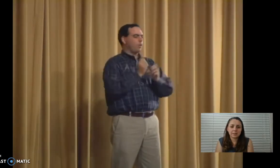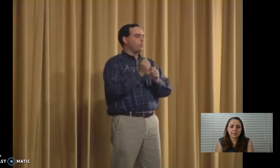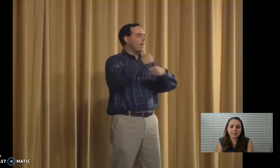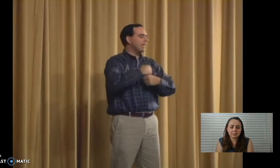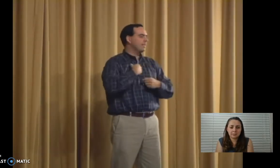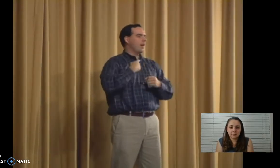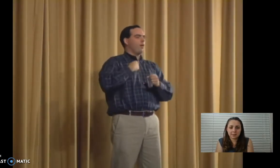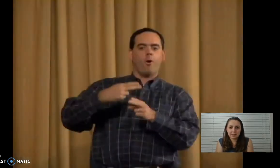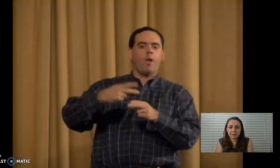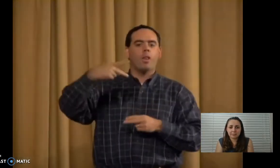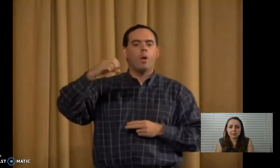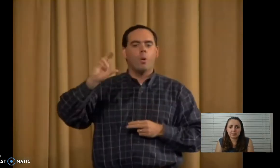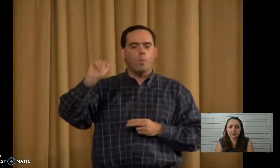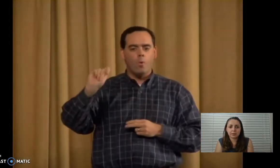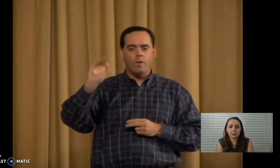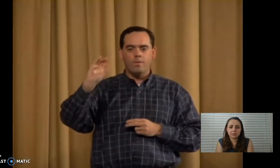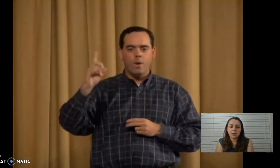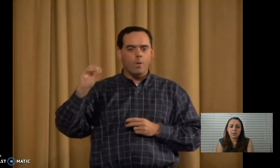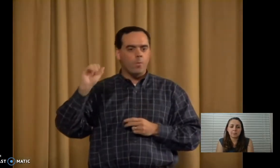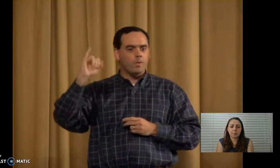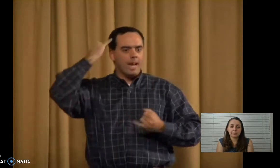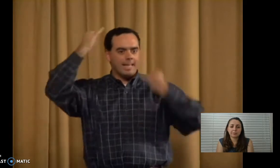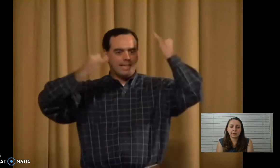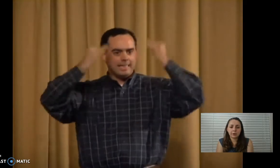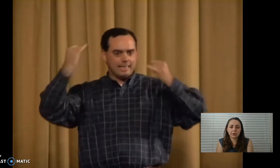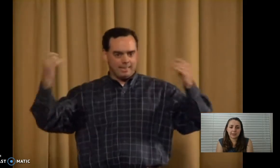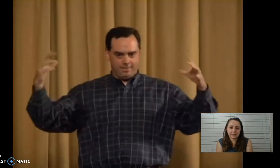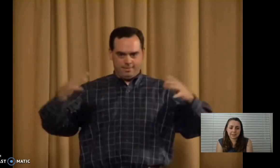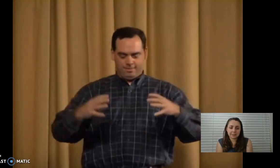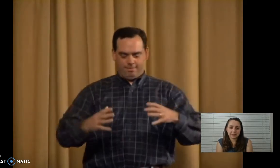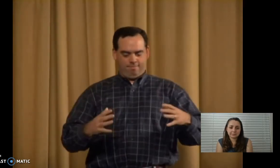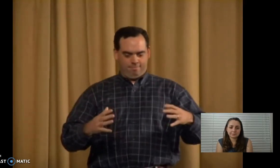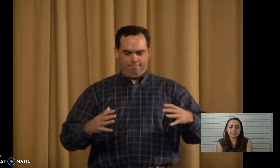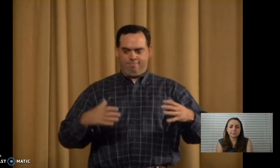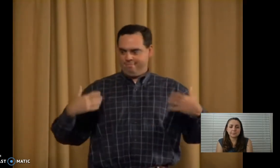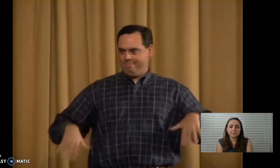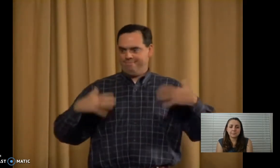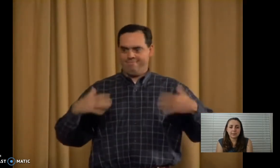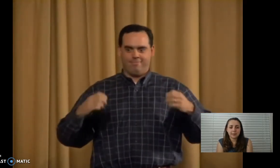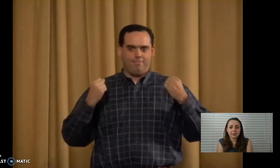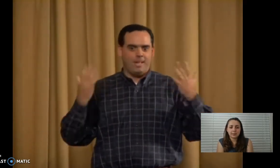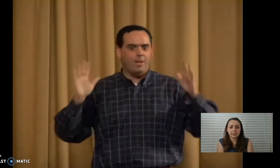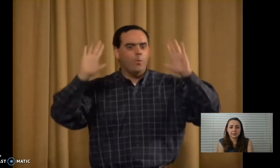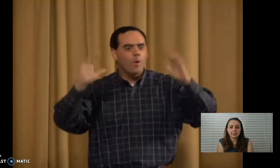all these ideas inside myself and make something I called the portfolio of ideas.